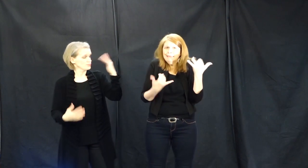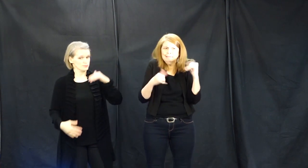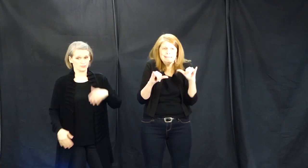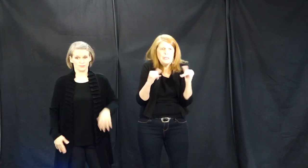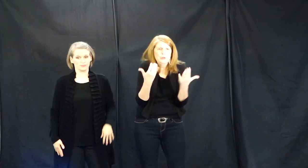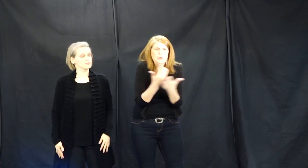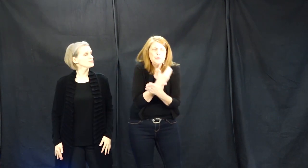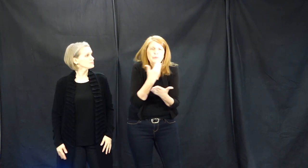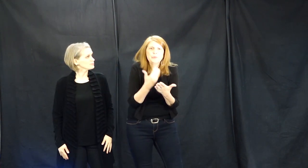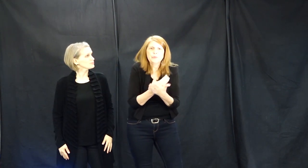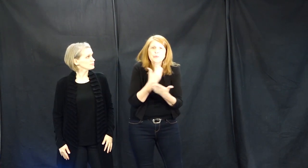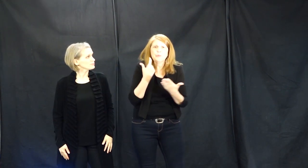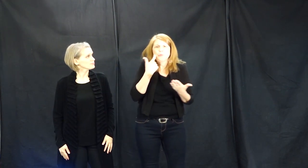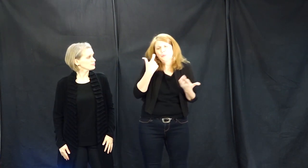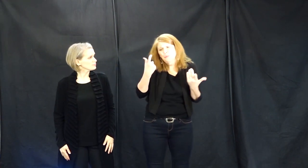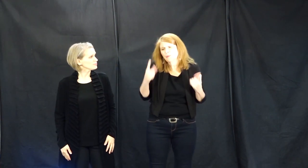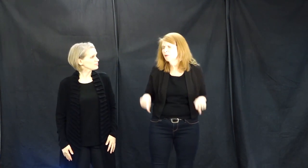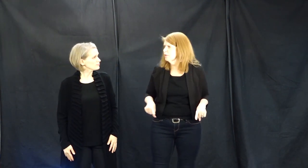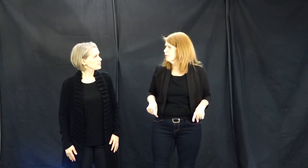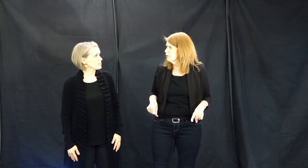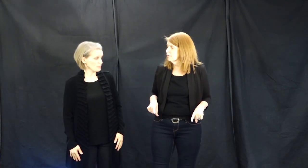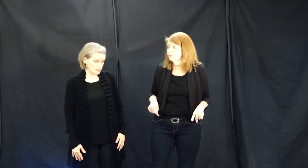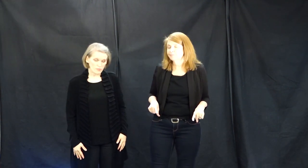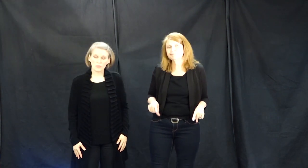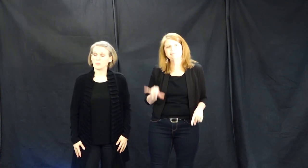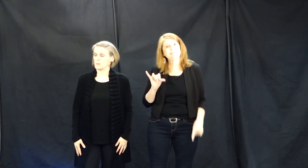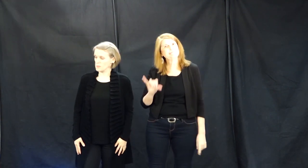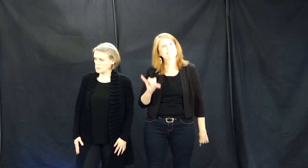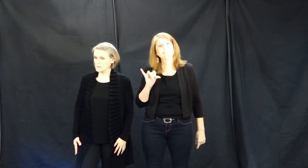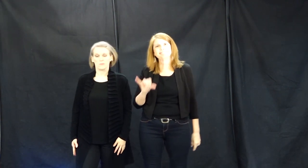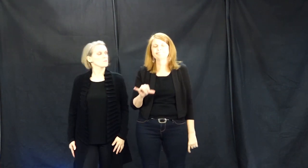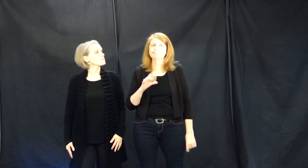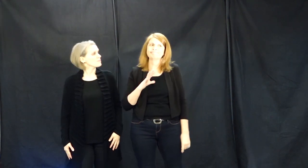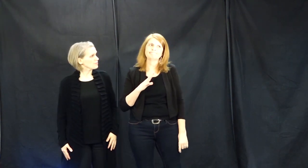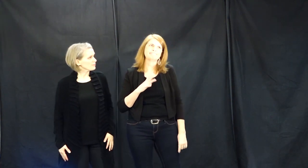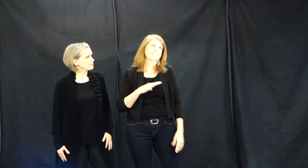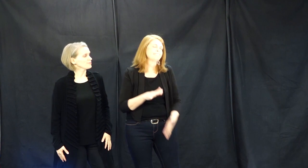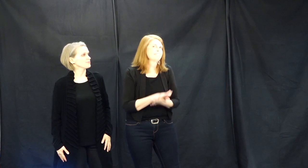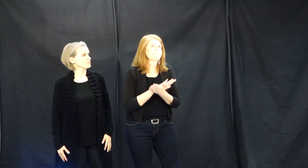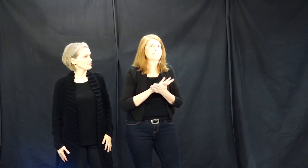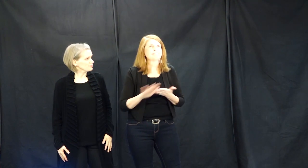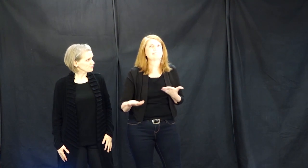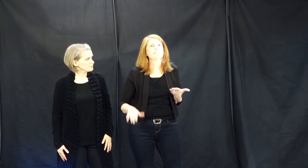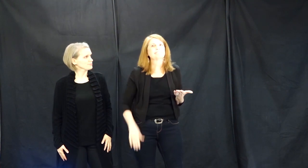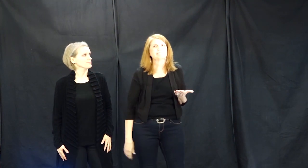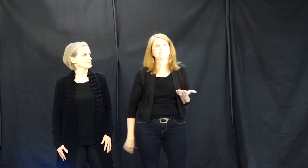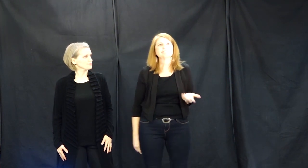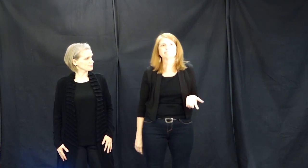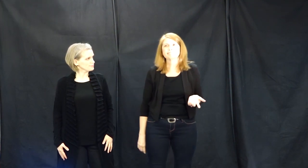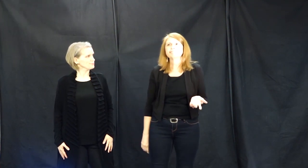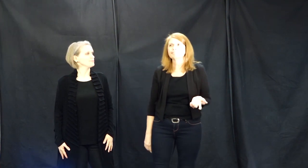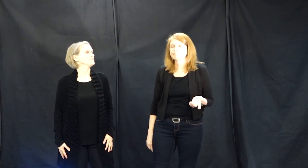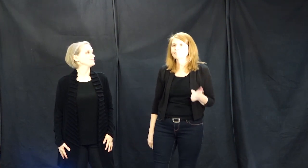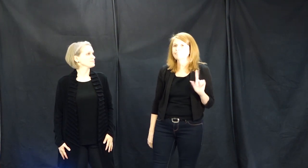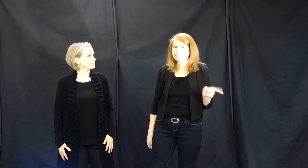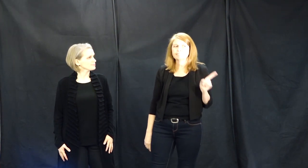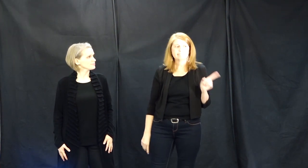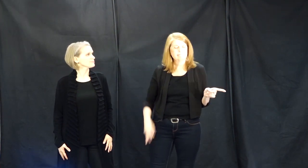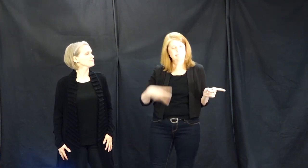dried. It must be nice, it must be nice to have Washington